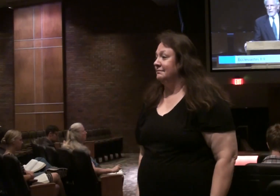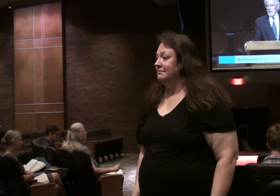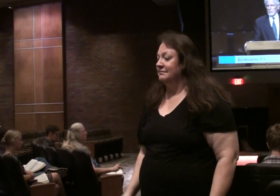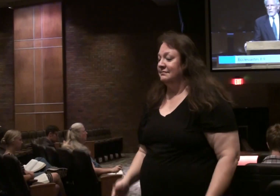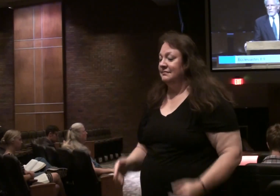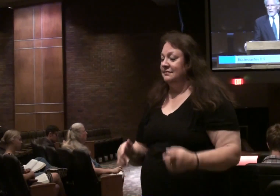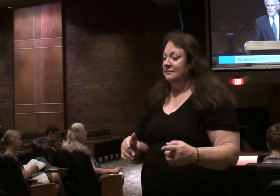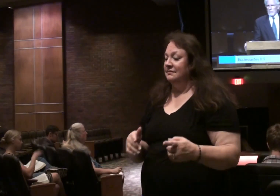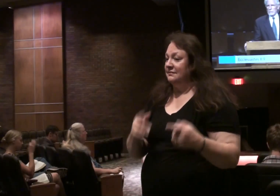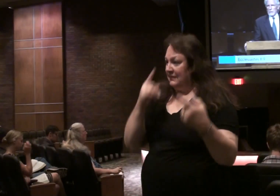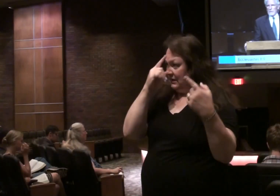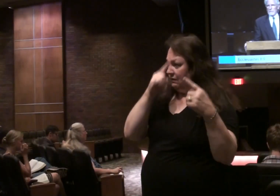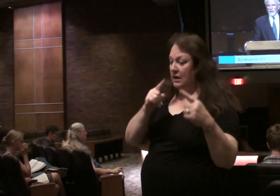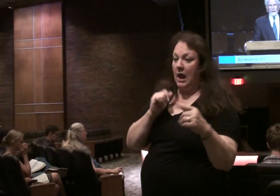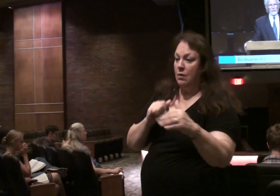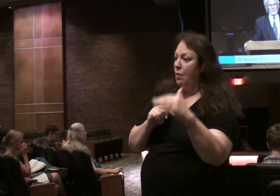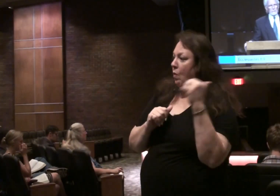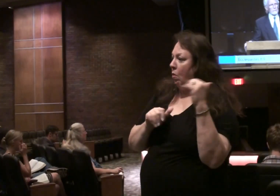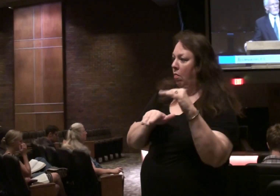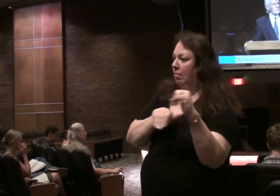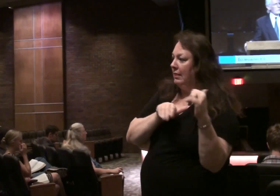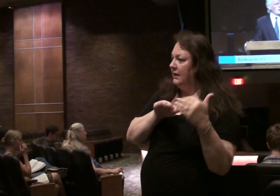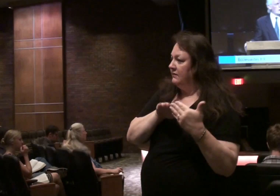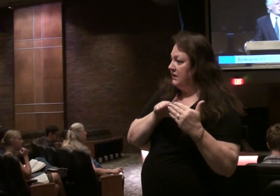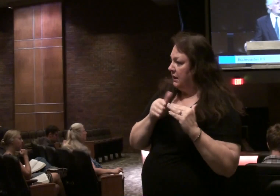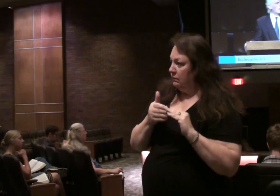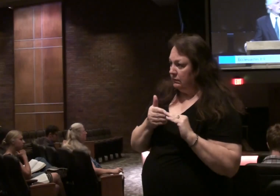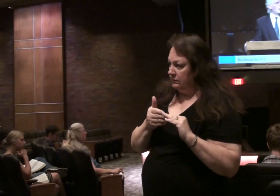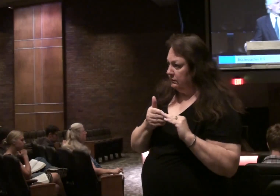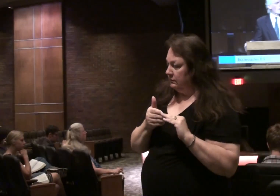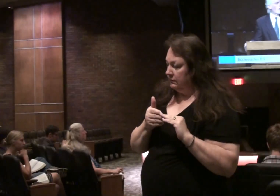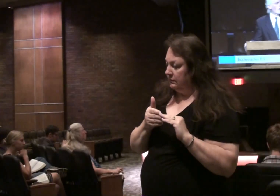Shimei made an agreement, I won't leave town, so to speak.